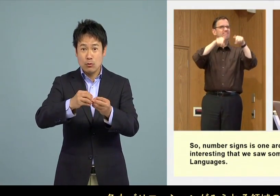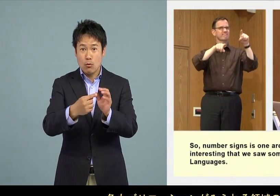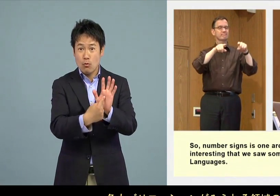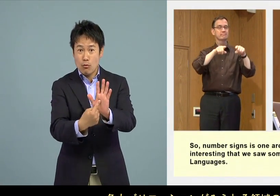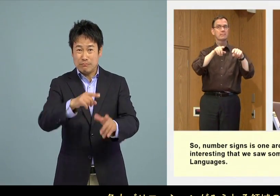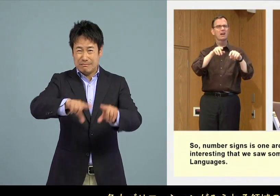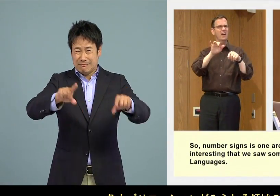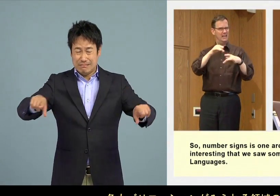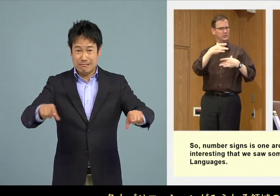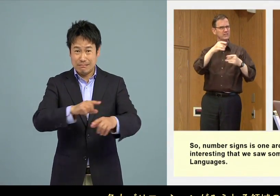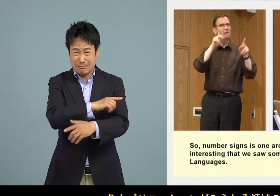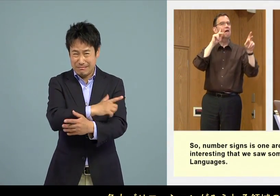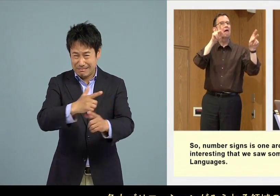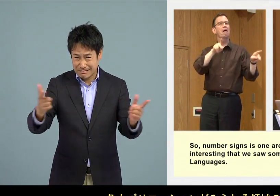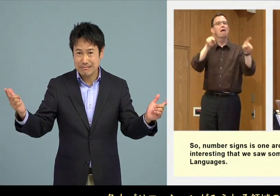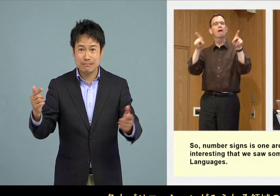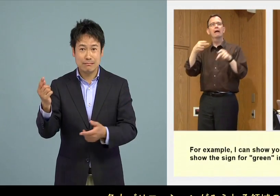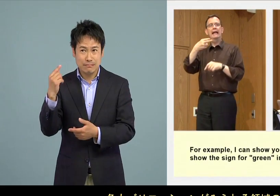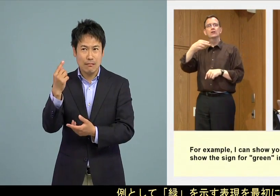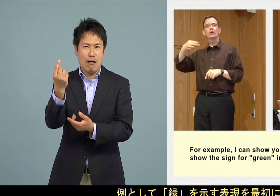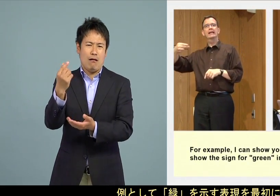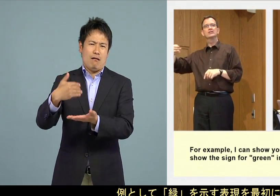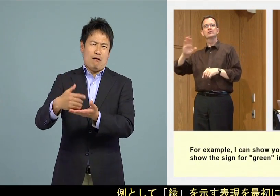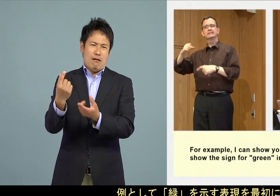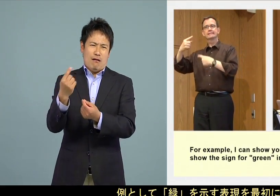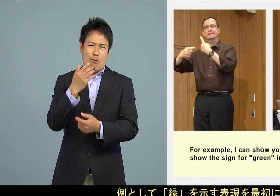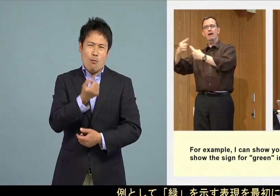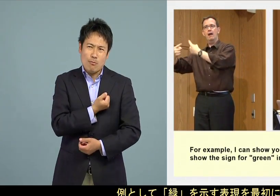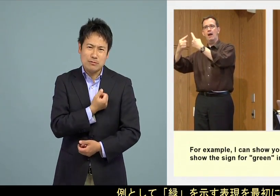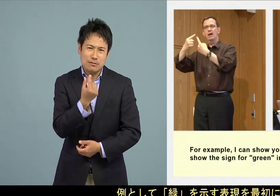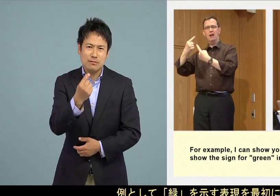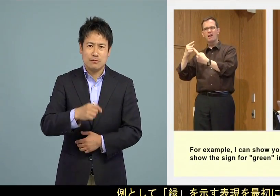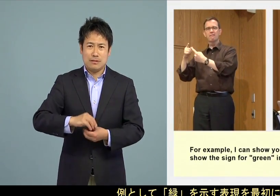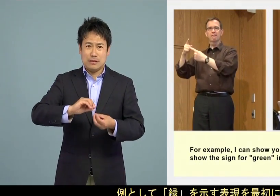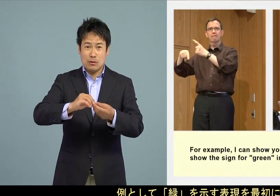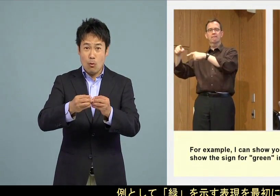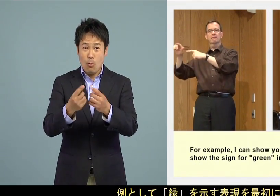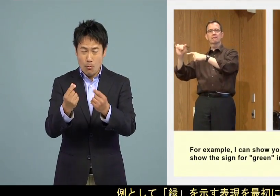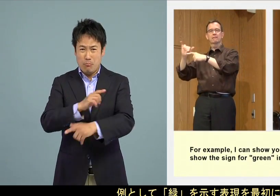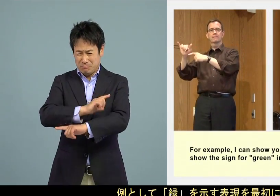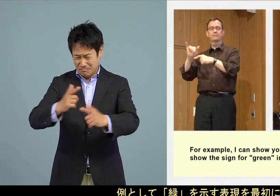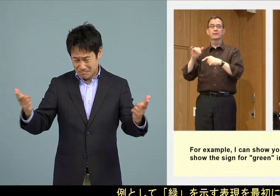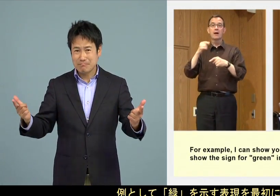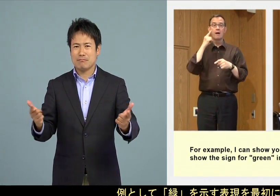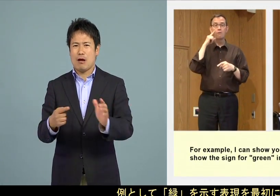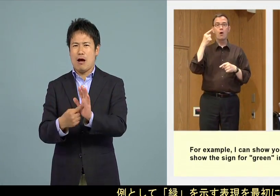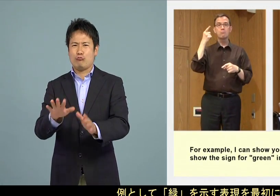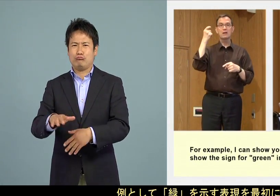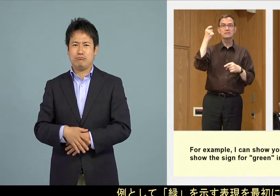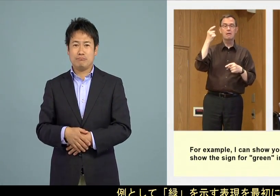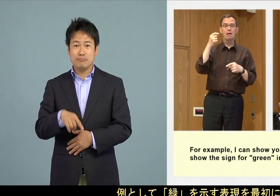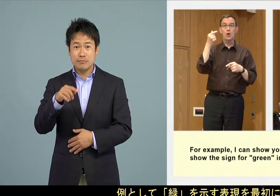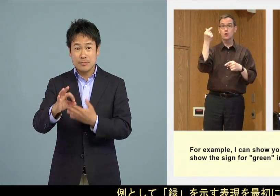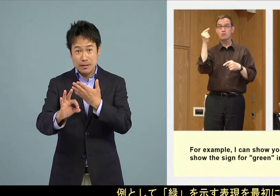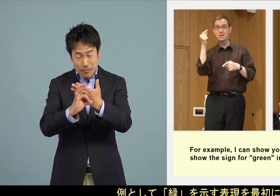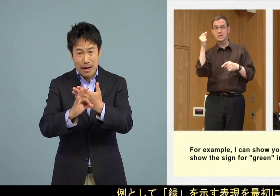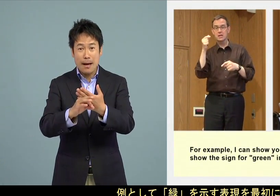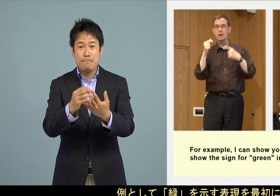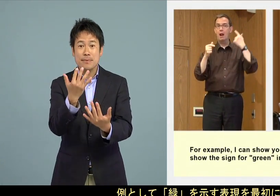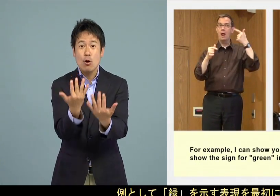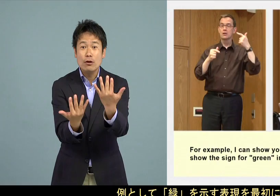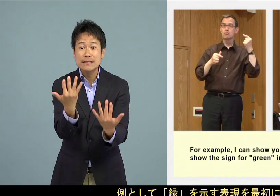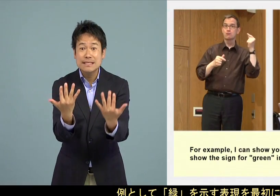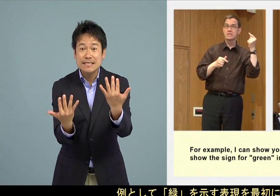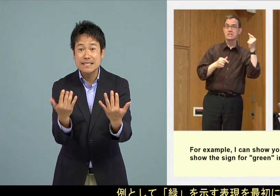color signs are another variation. So for example, I can show you green in Bristol and green in London. So first I'll